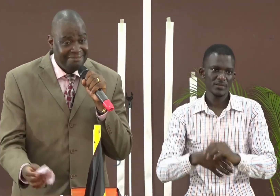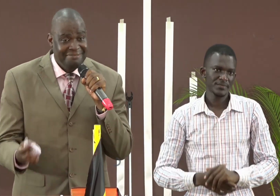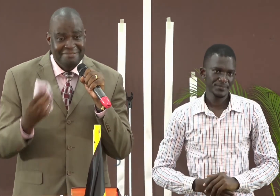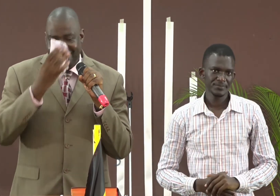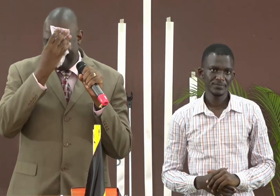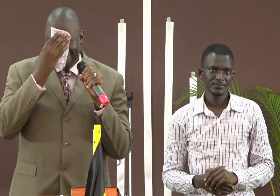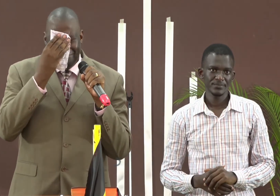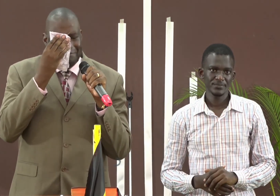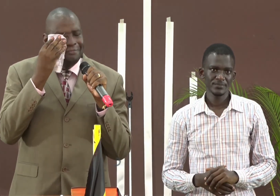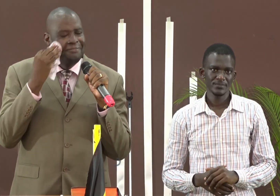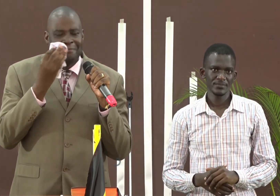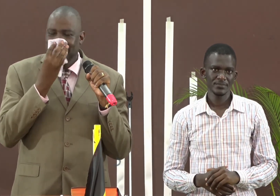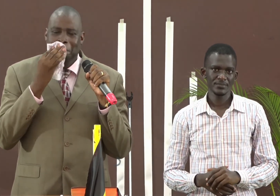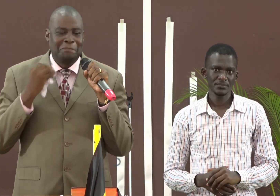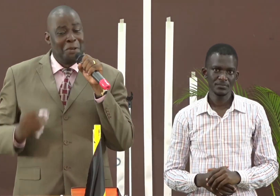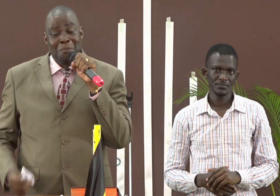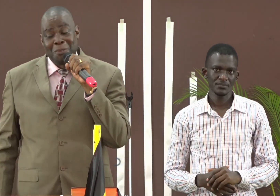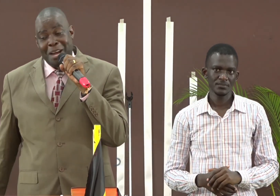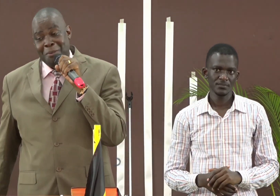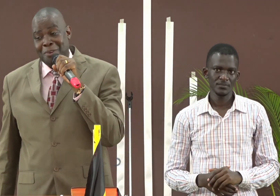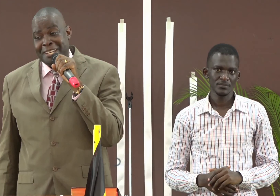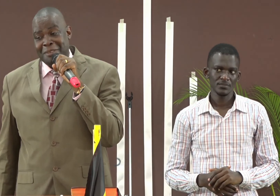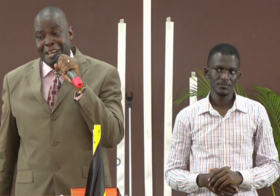Amiina. Amen.